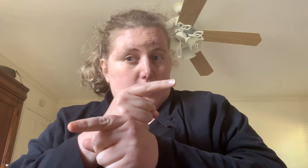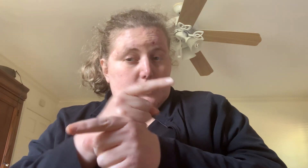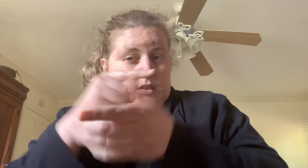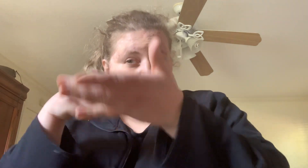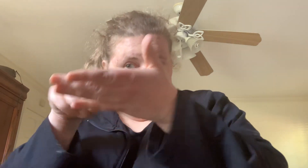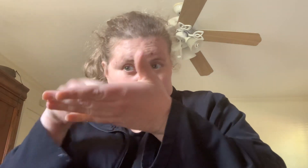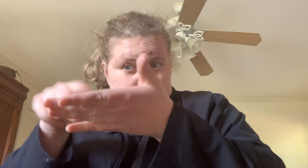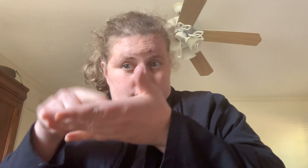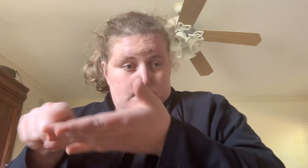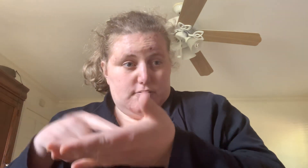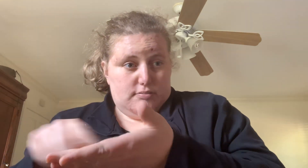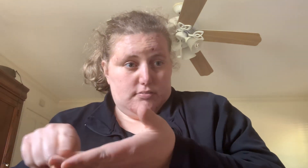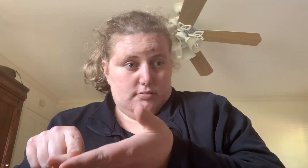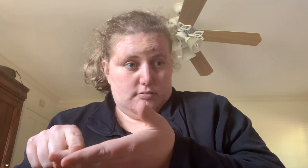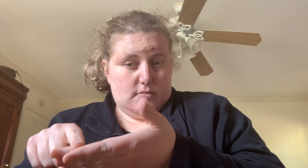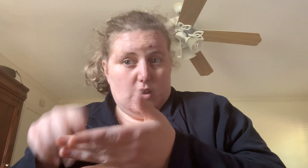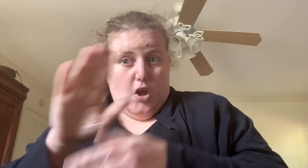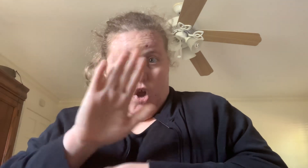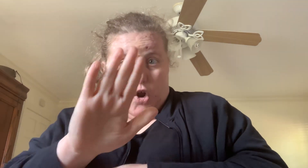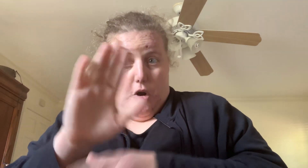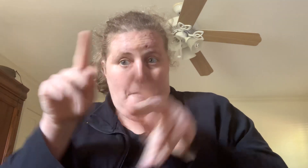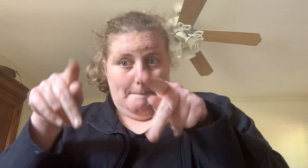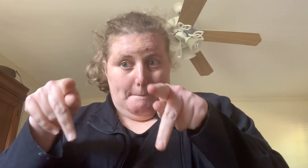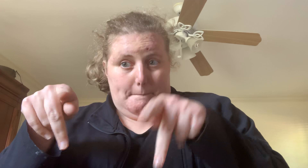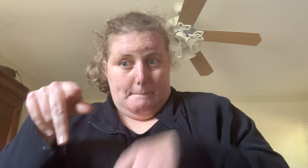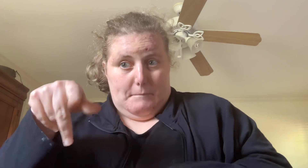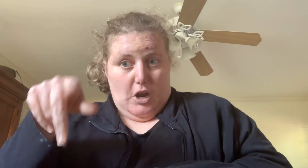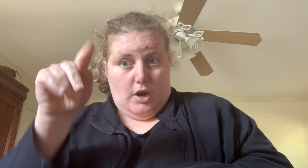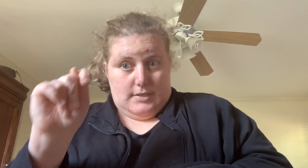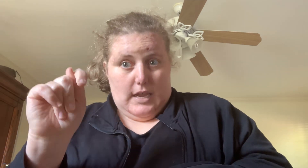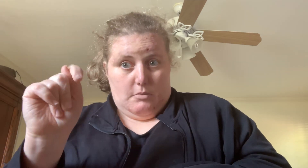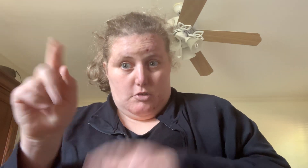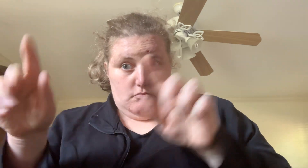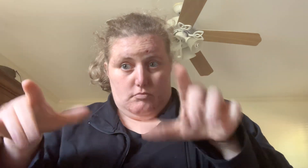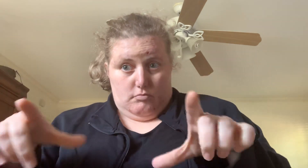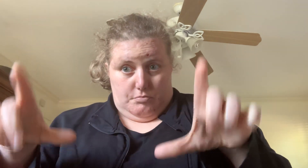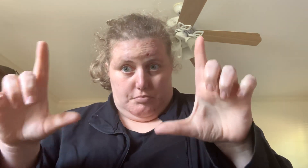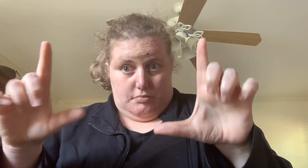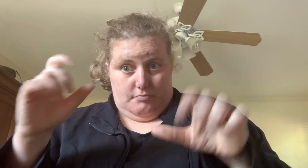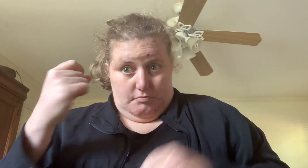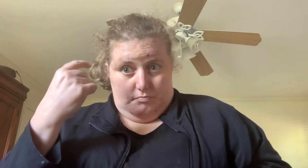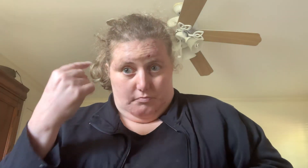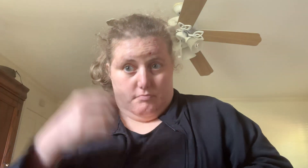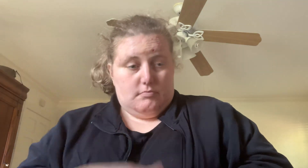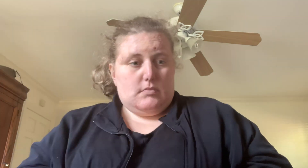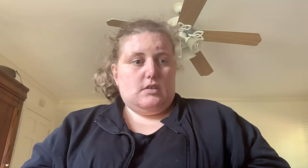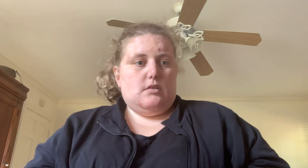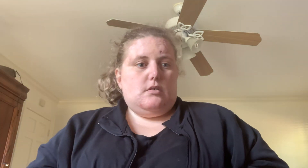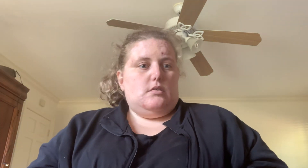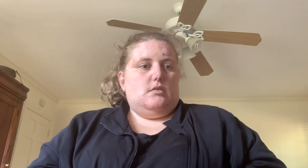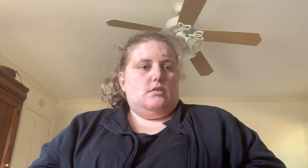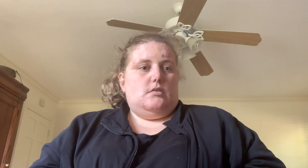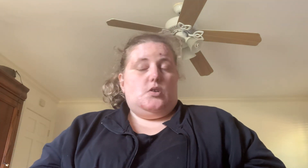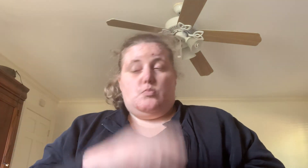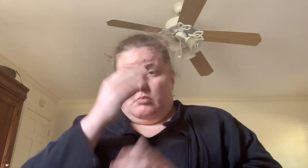that you could double check those numbers. You would find out that the atomic mass of